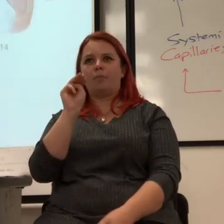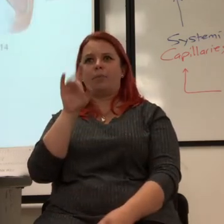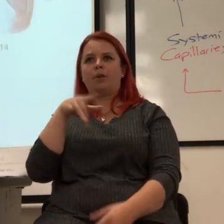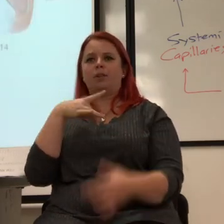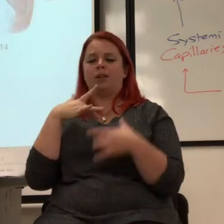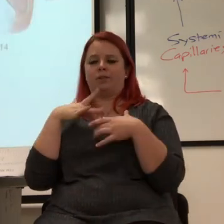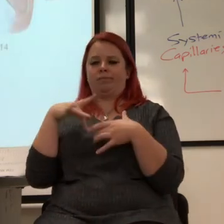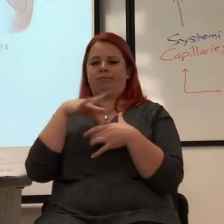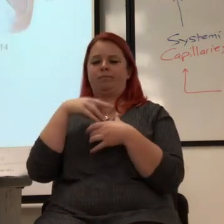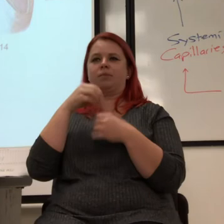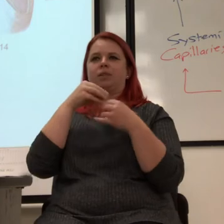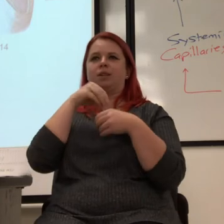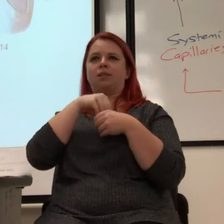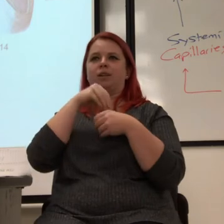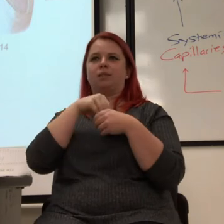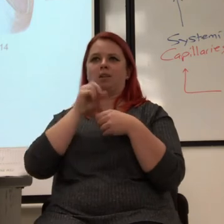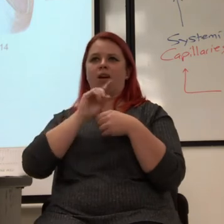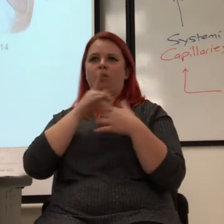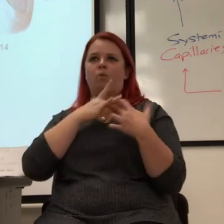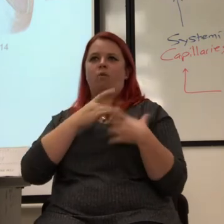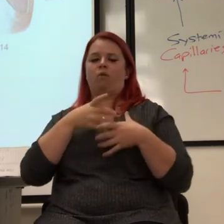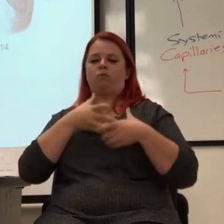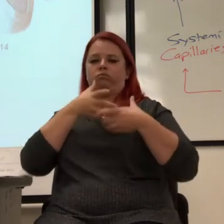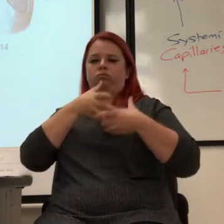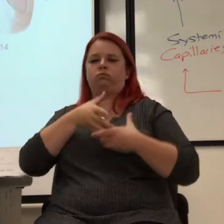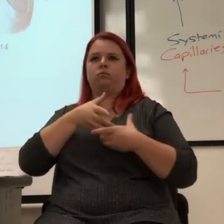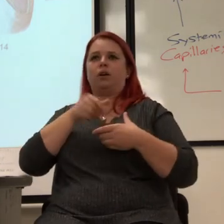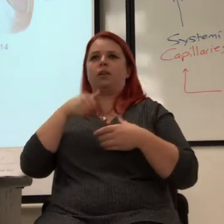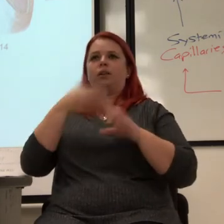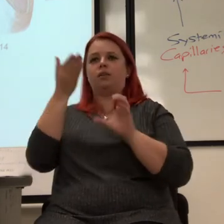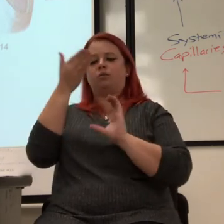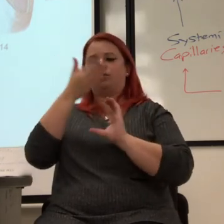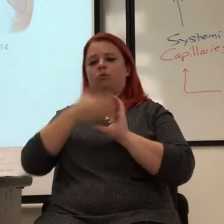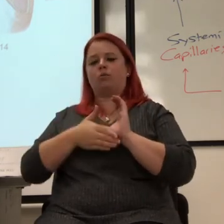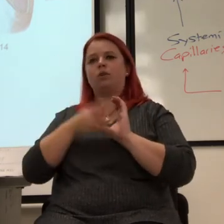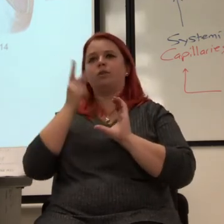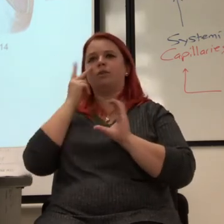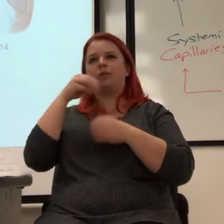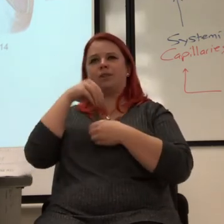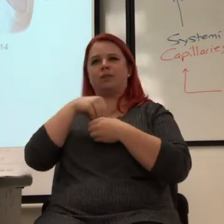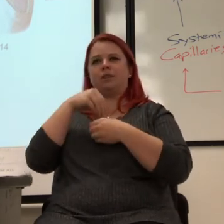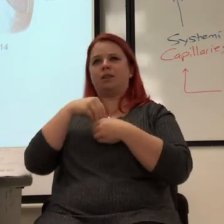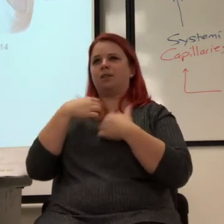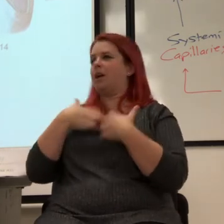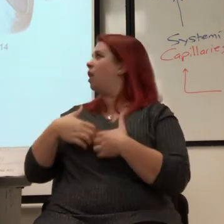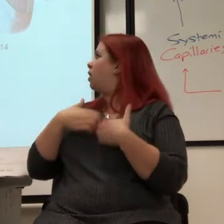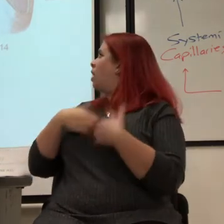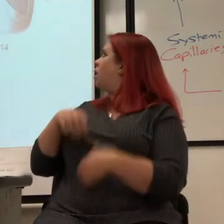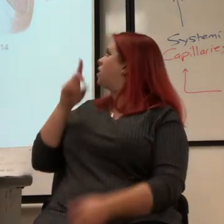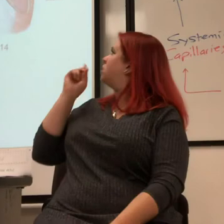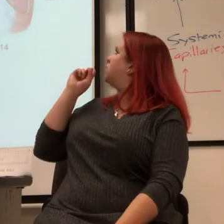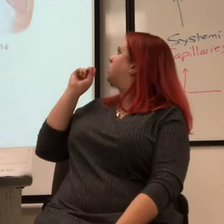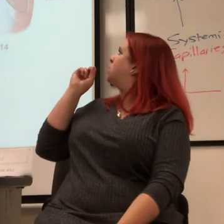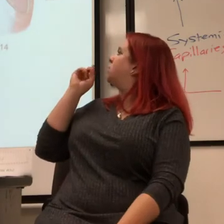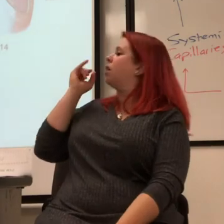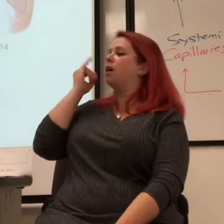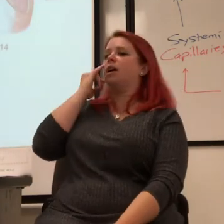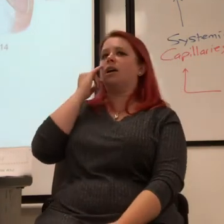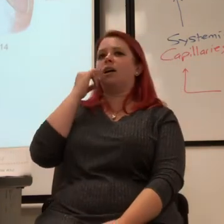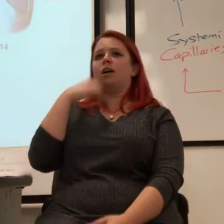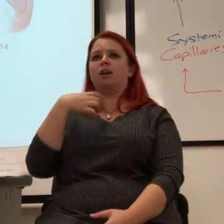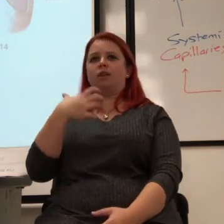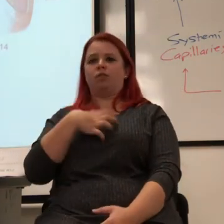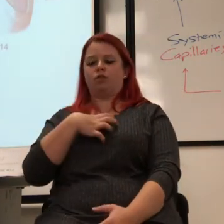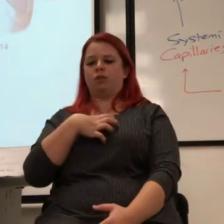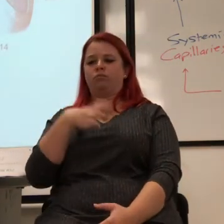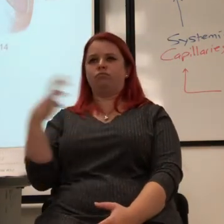This is a cross-sectional view. You see the heart sandwiched in between the lungs. Here's what it looks like if you were to remove the chest plate